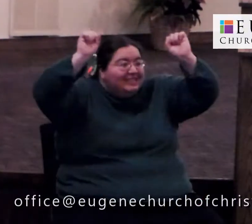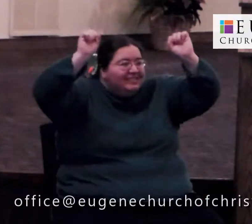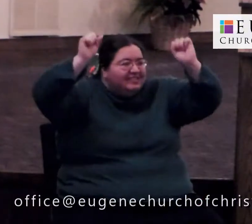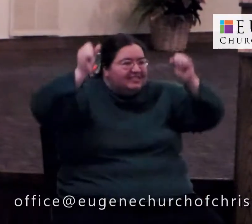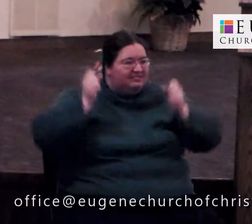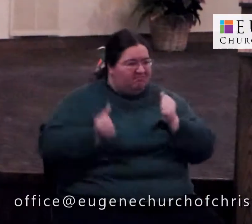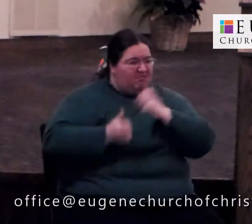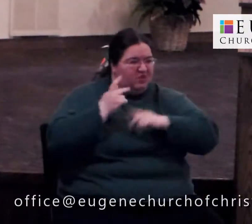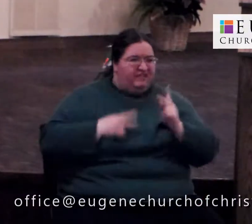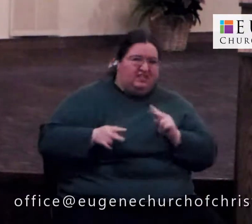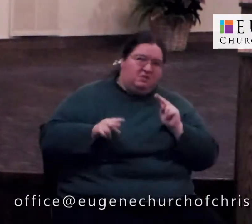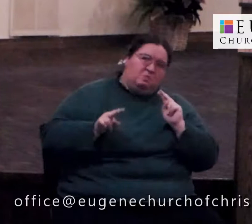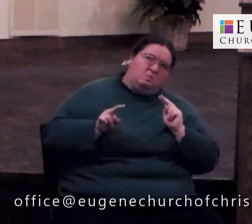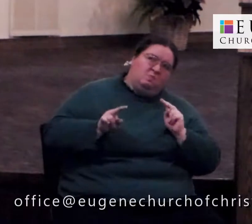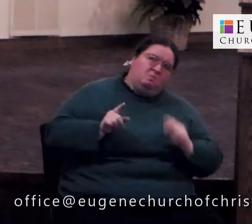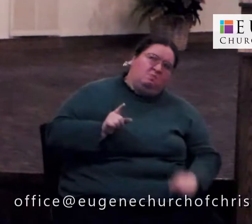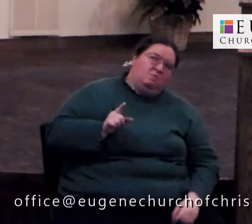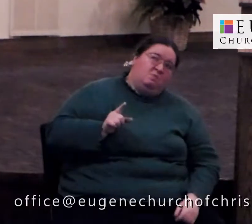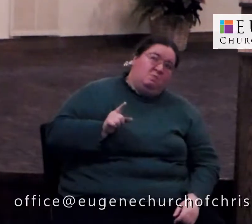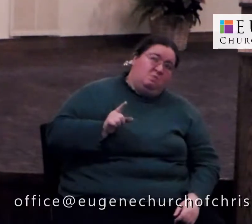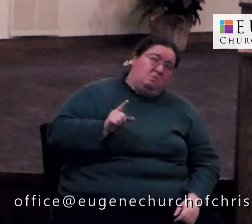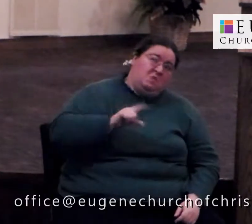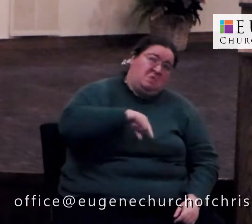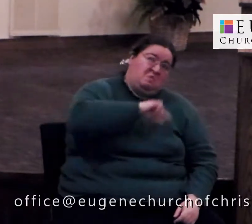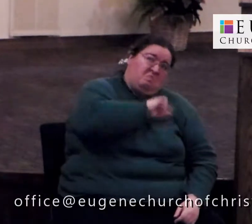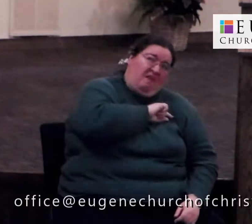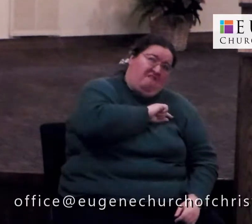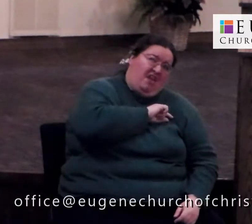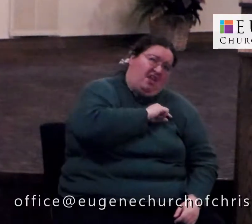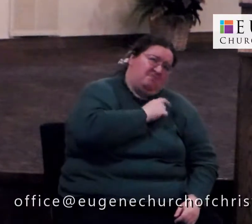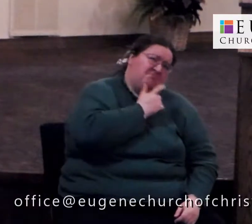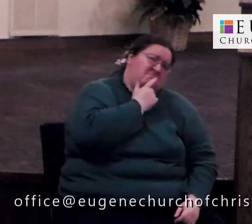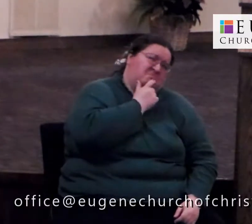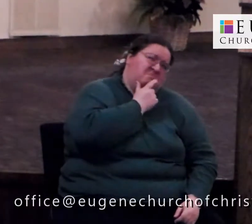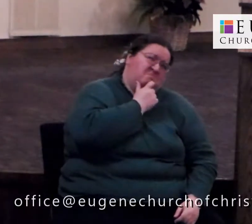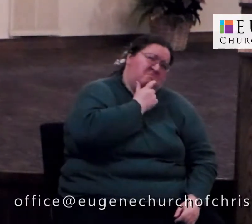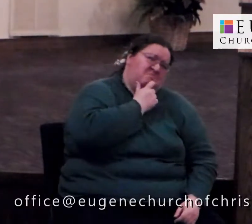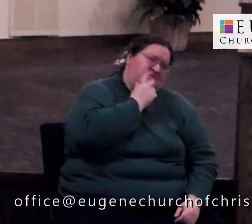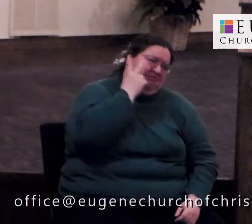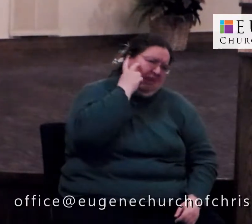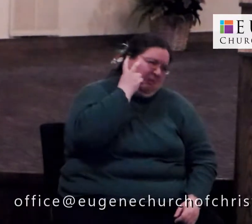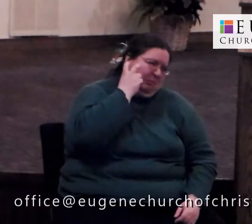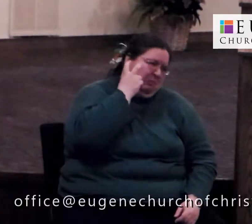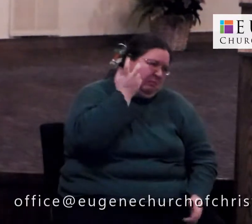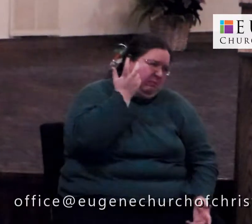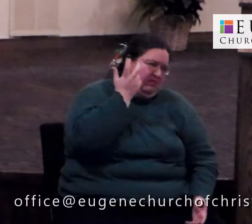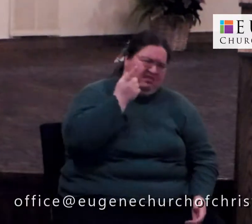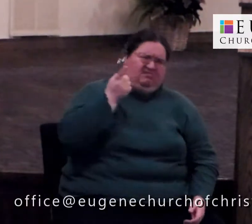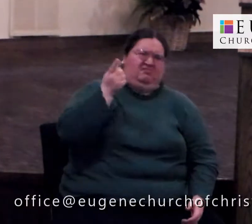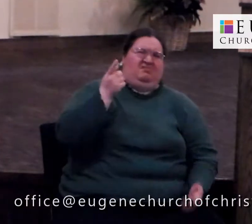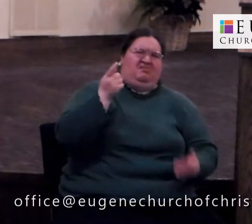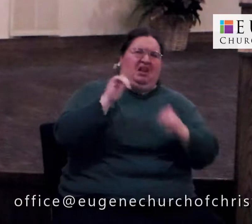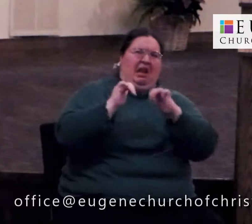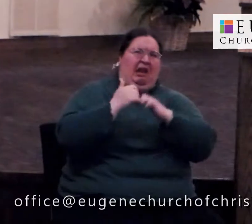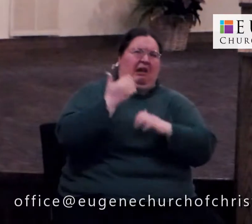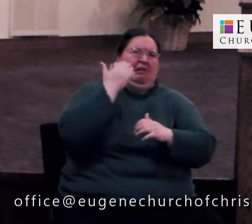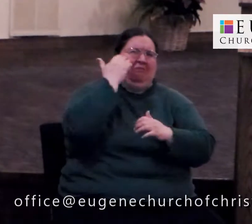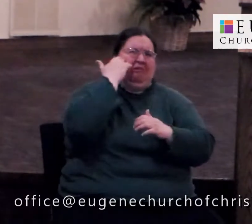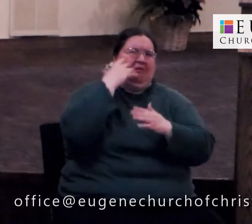qualified. We would think, what does this guy know about leading? And we wouldn't necessarily want to describe our leaders in this way. Now, in a